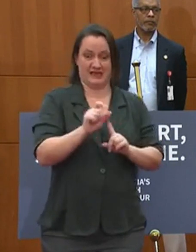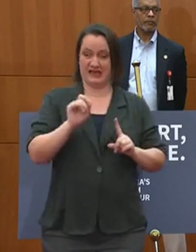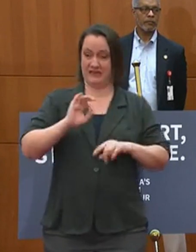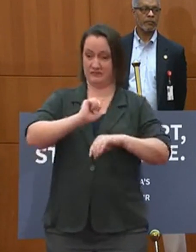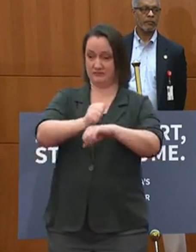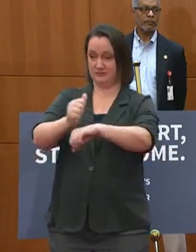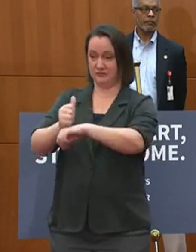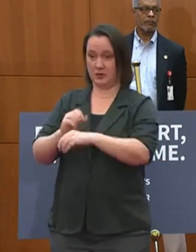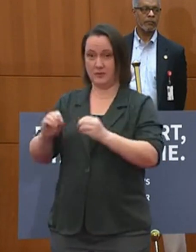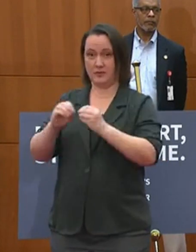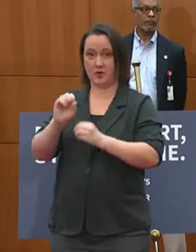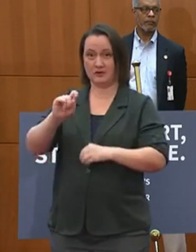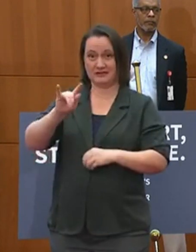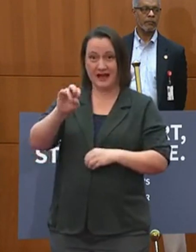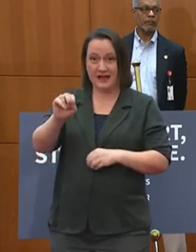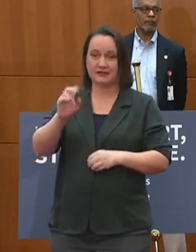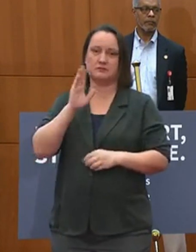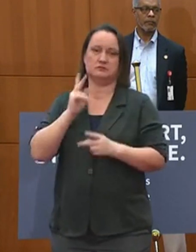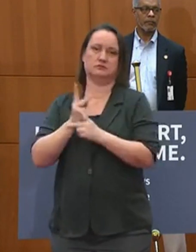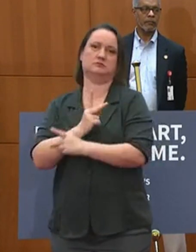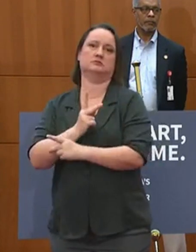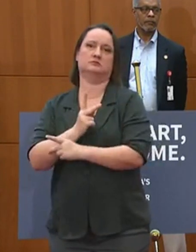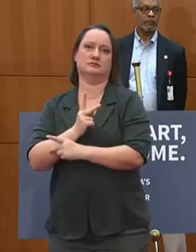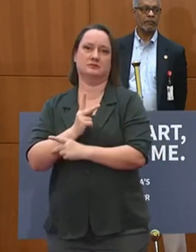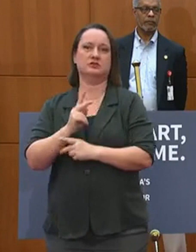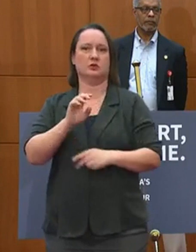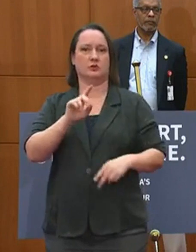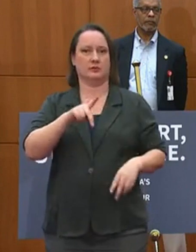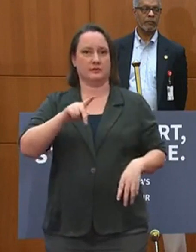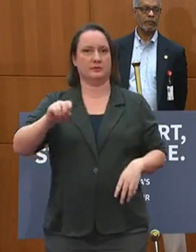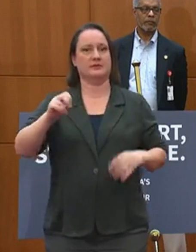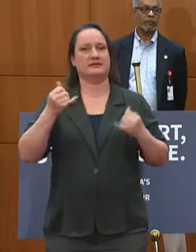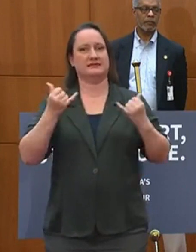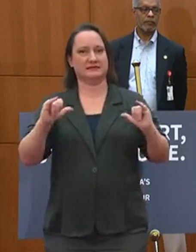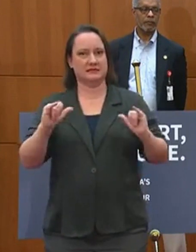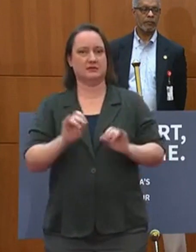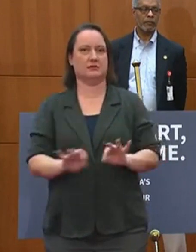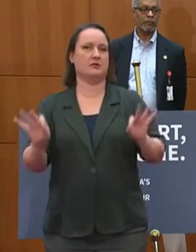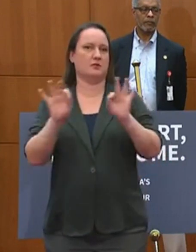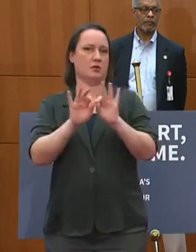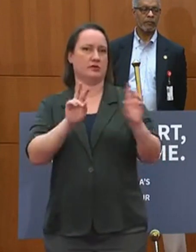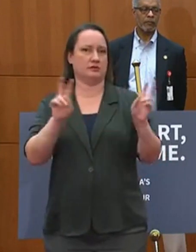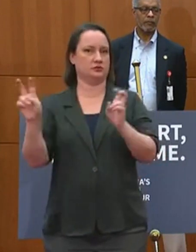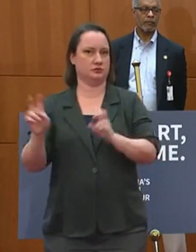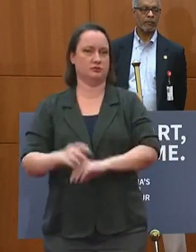So PPE remains a critically important issue.